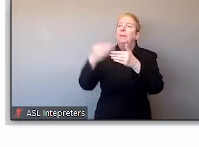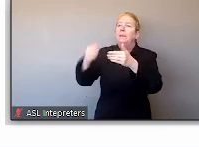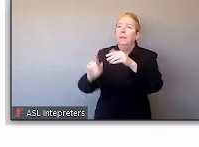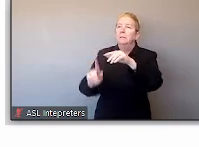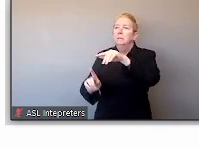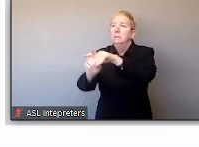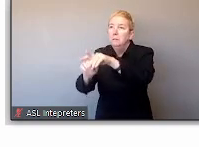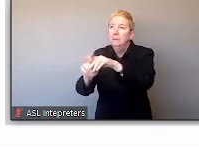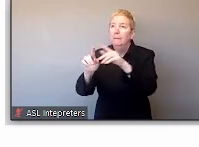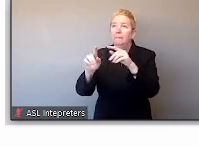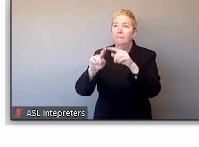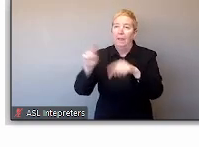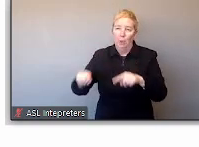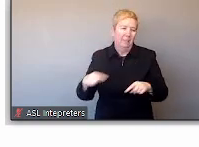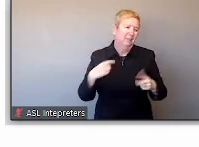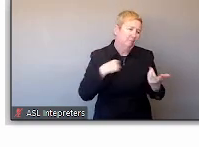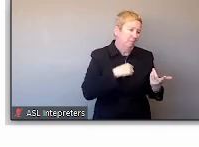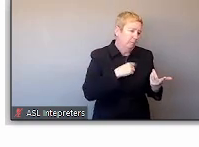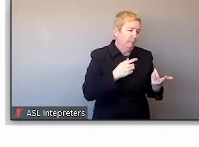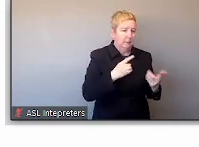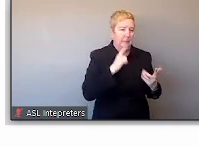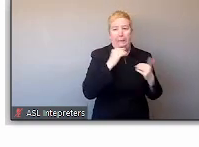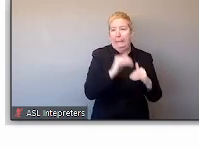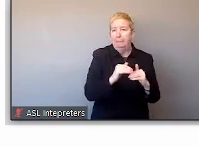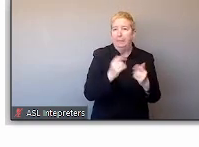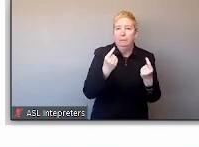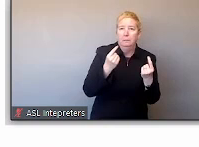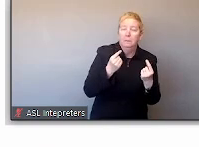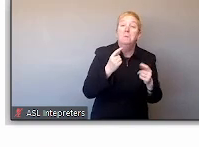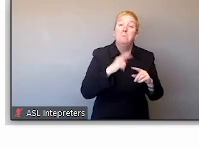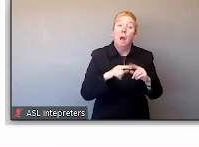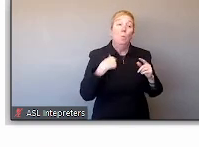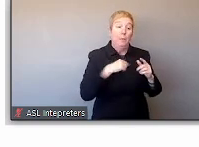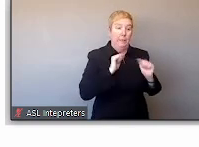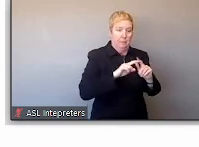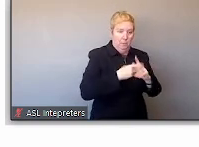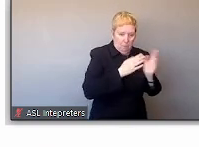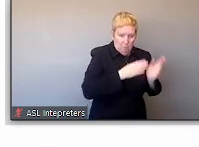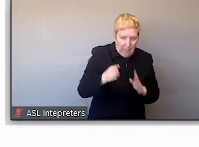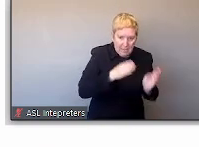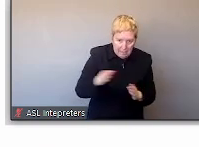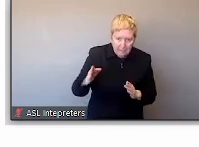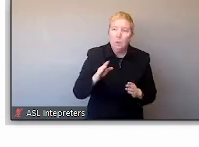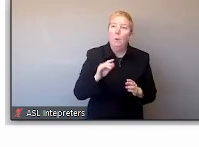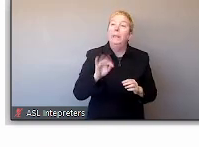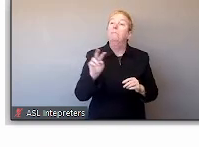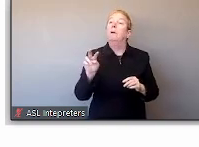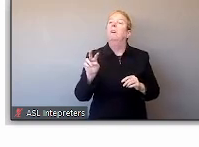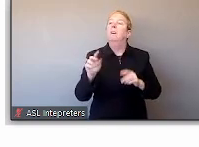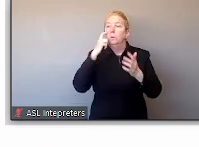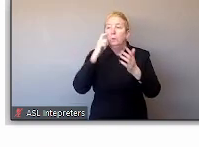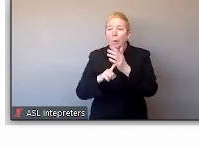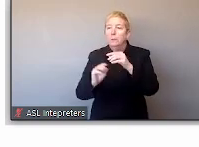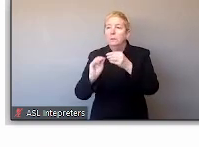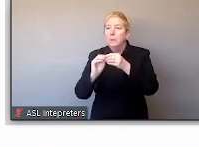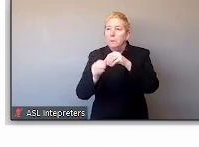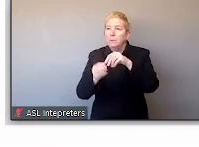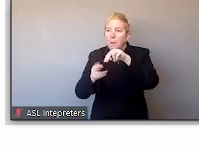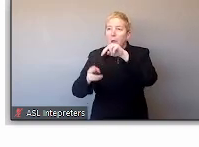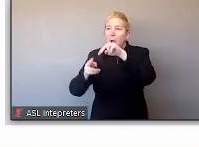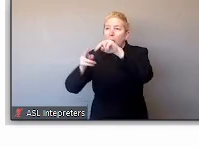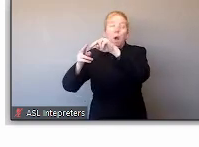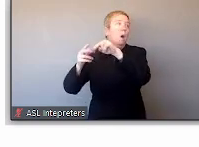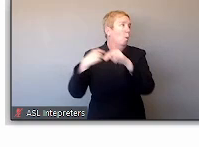can educate and have those thoughts in people's minds, then when we do start seeing case counts going up, we can do another fairly